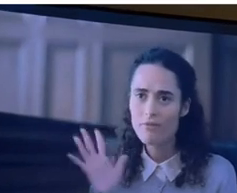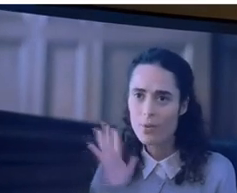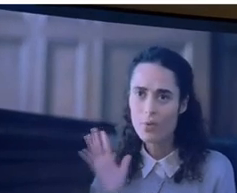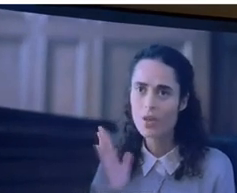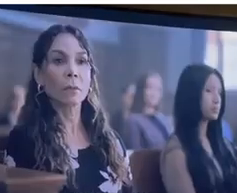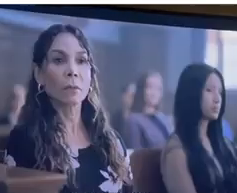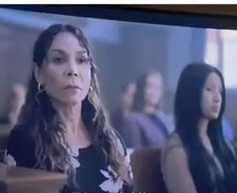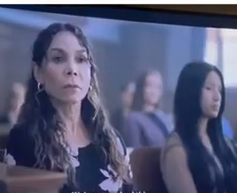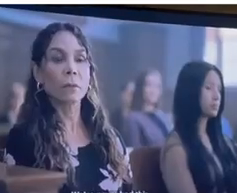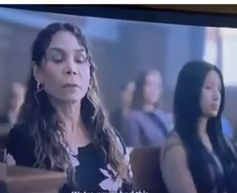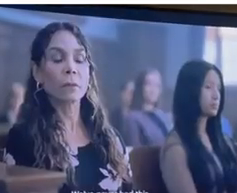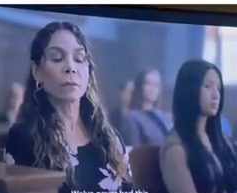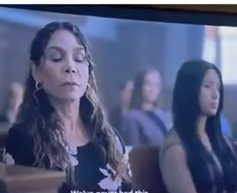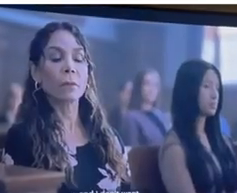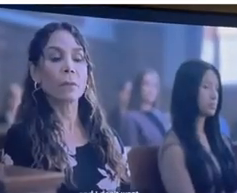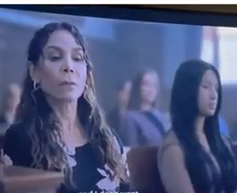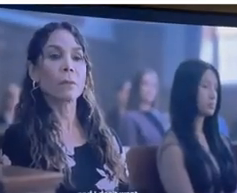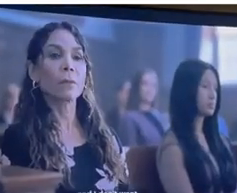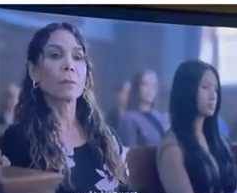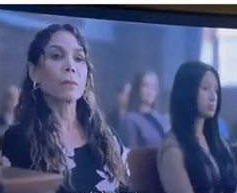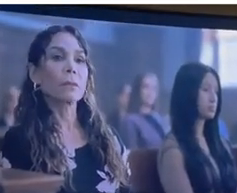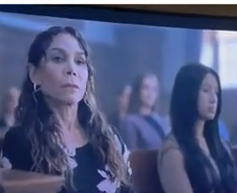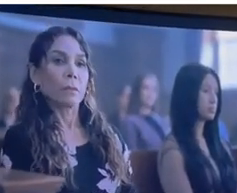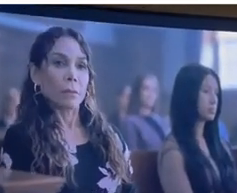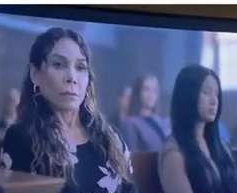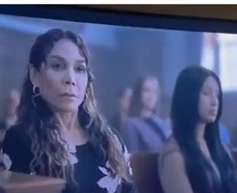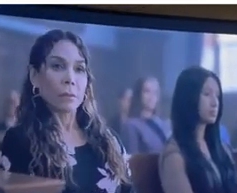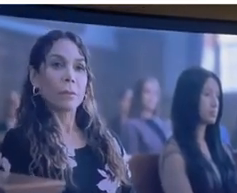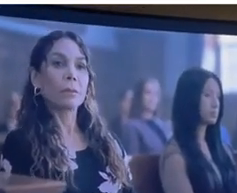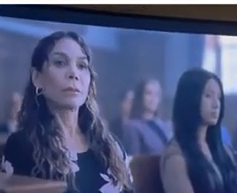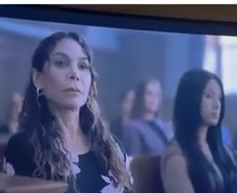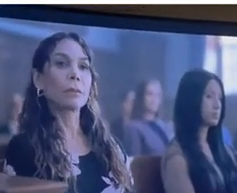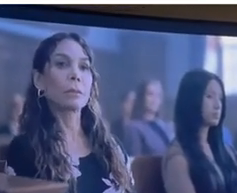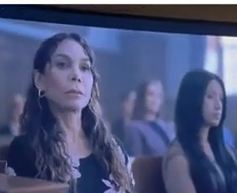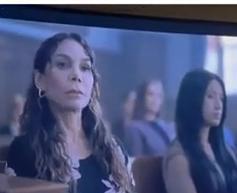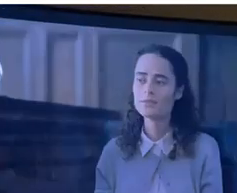We've never had this conversation before, and I don't want to hurt her feelings.